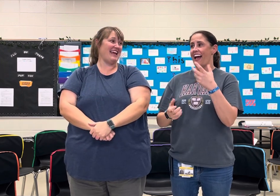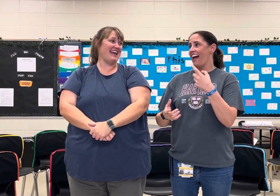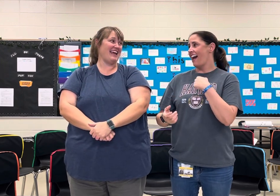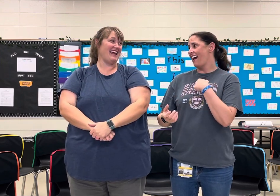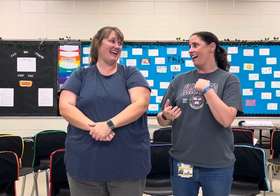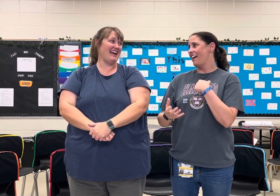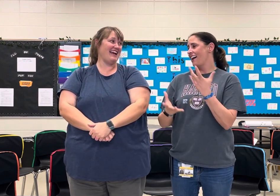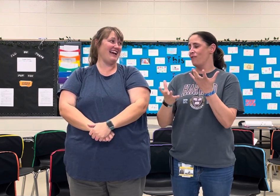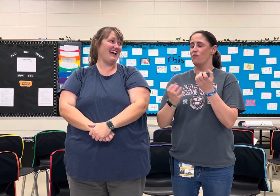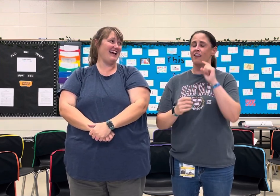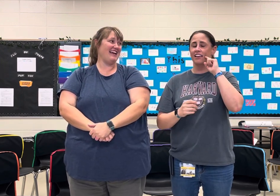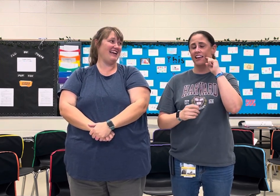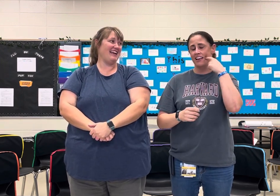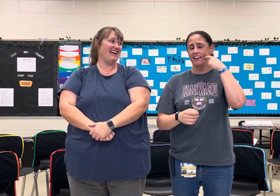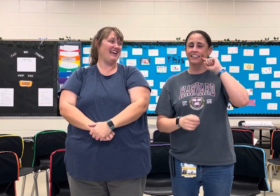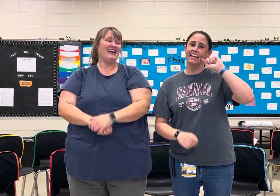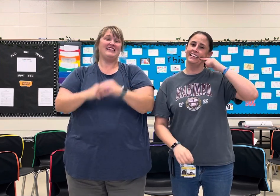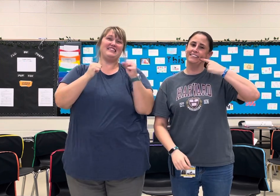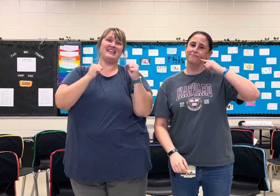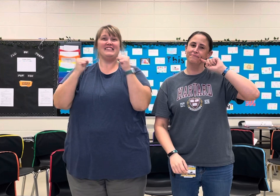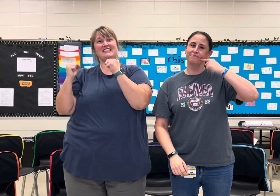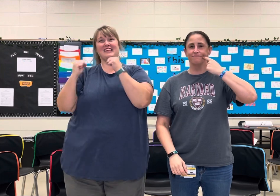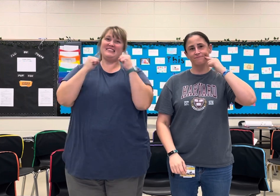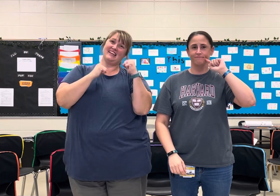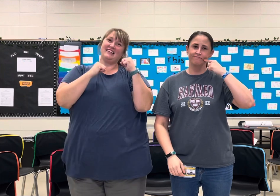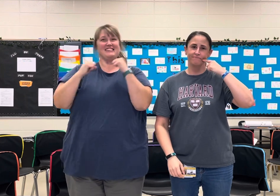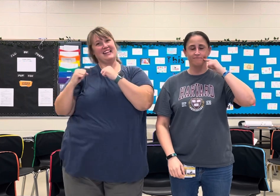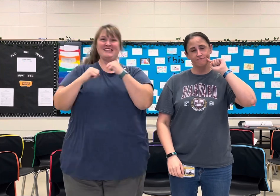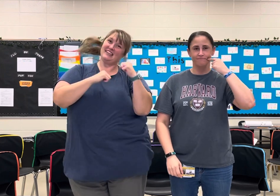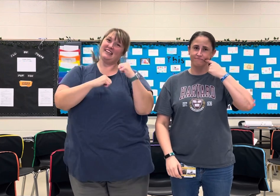Candy. Candy. Dun dun dun dun dun dun.